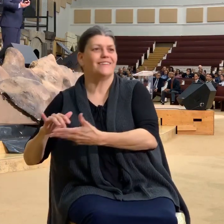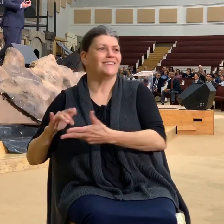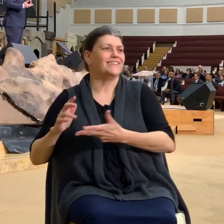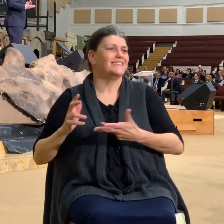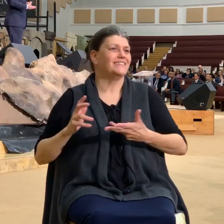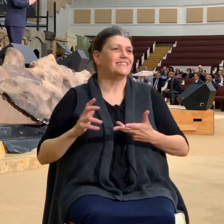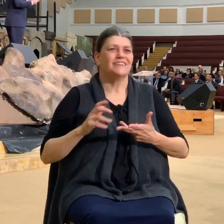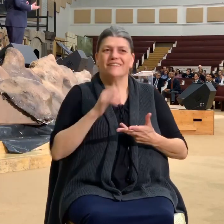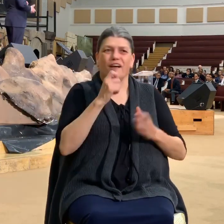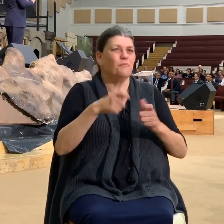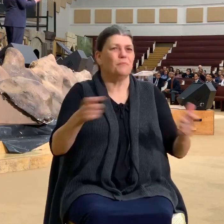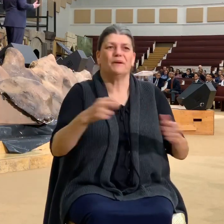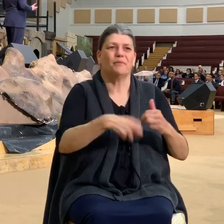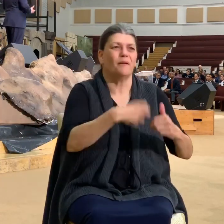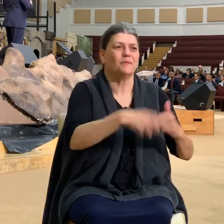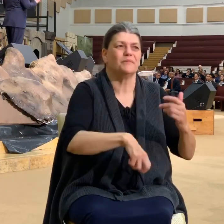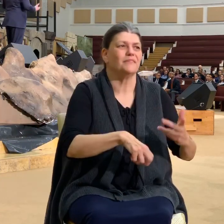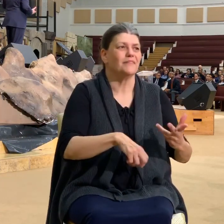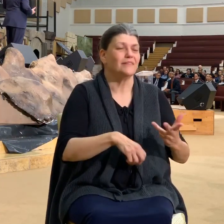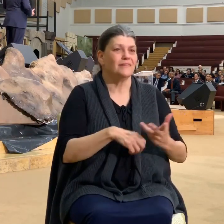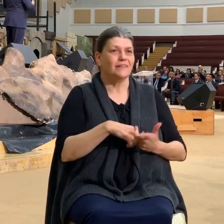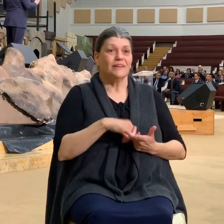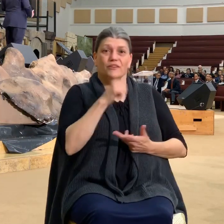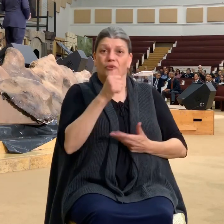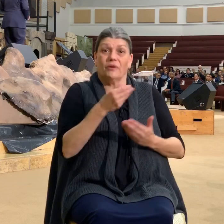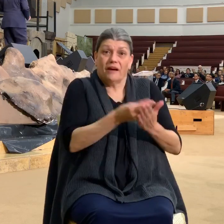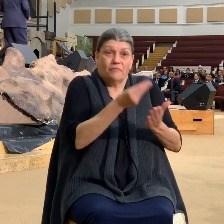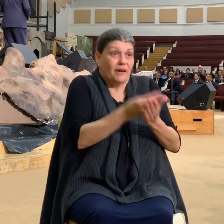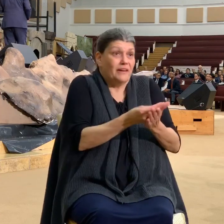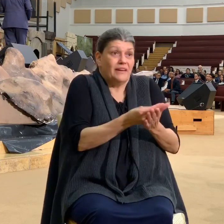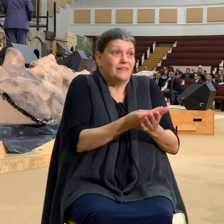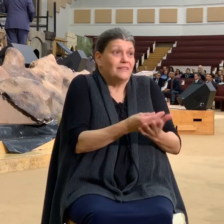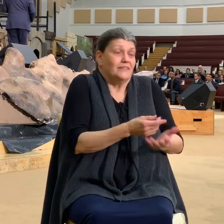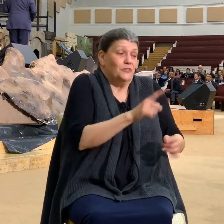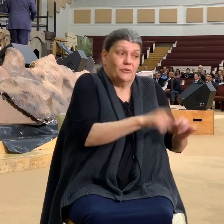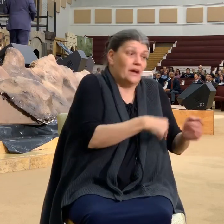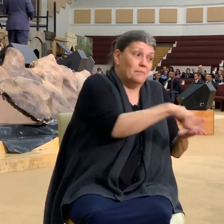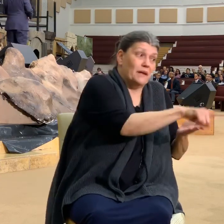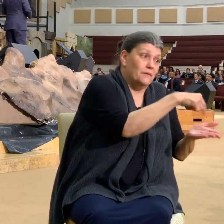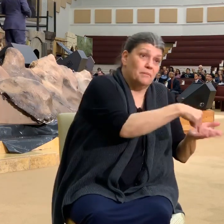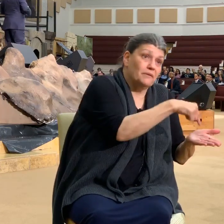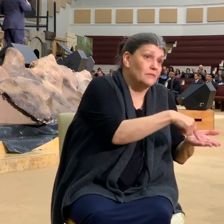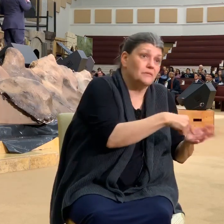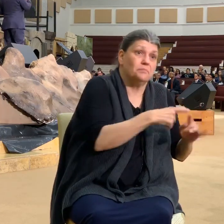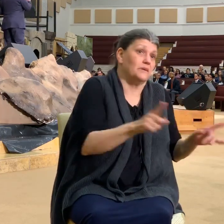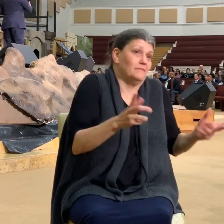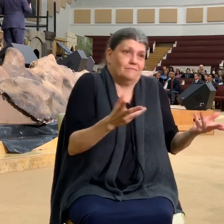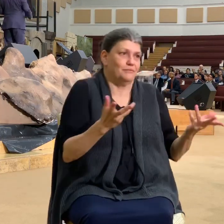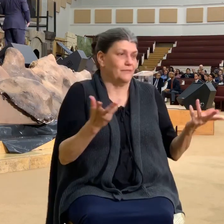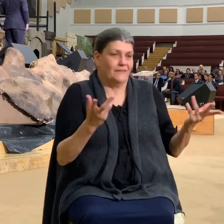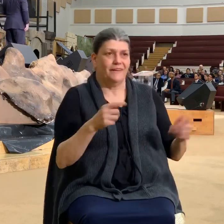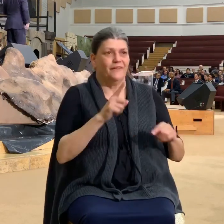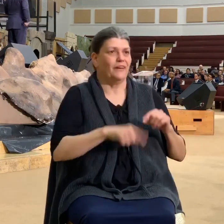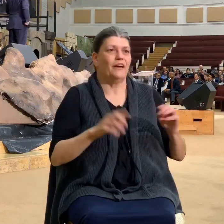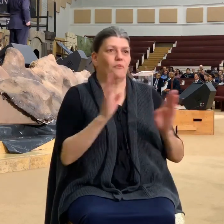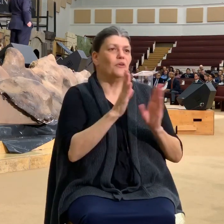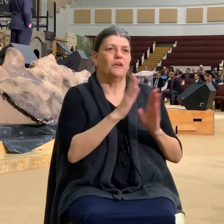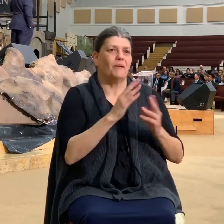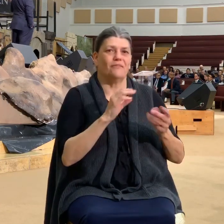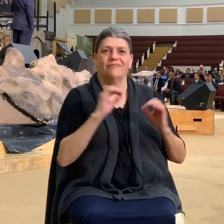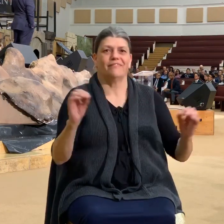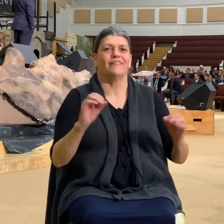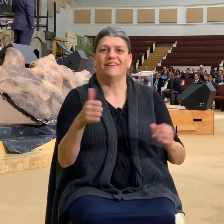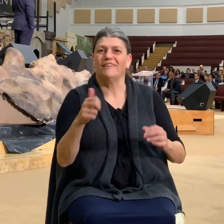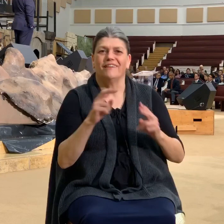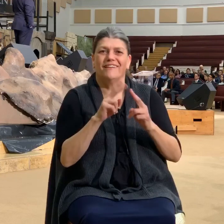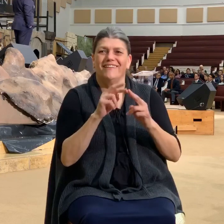have any money, but it was, you know, when you don't have money, you don't have any bills, because you can't pay them anyway. So it was that was life, but I can